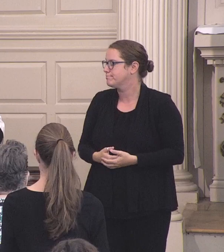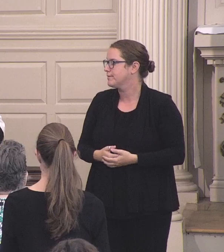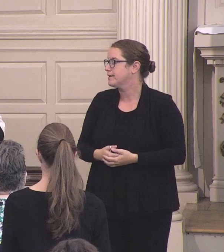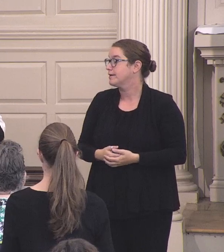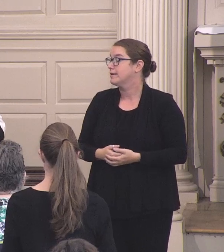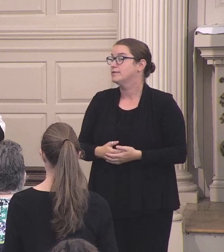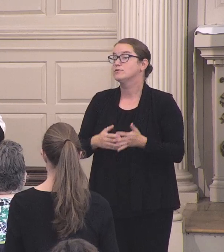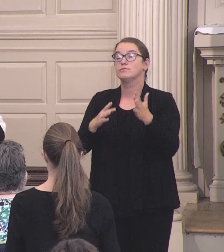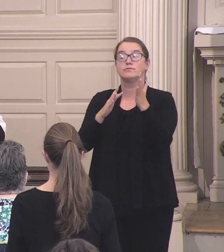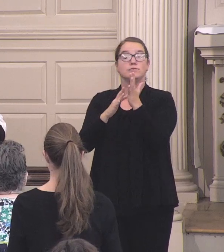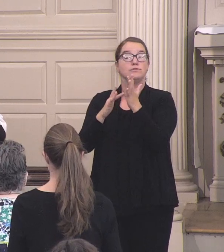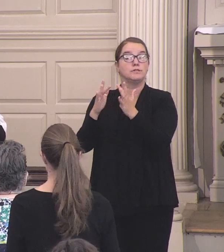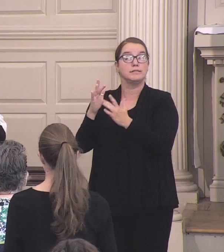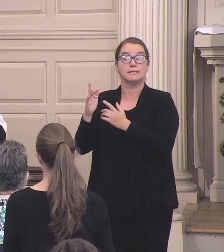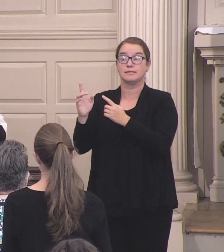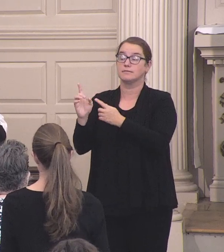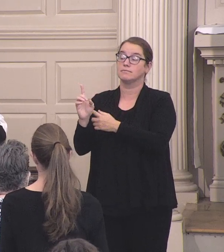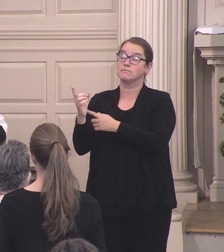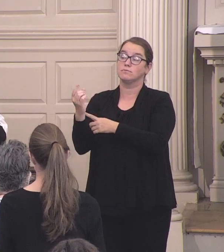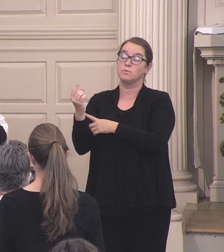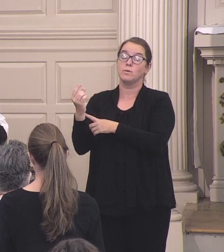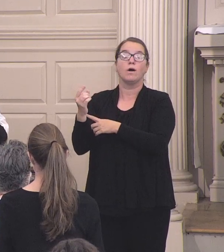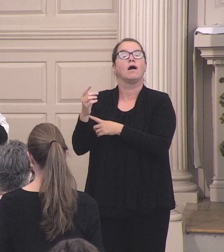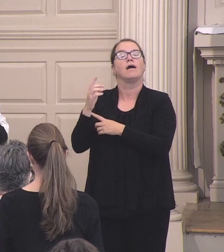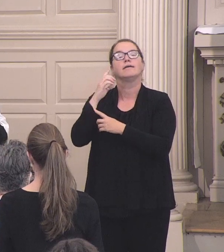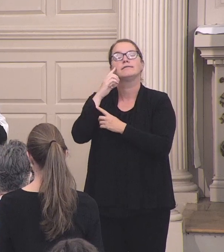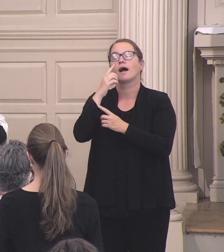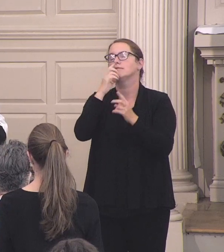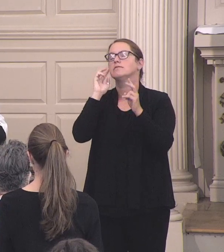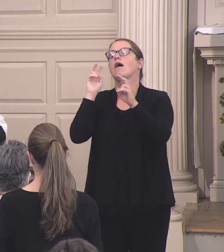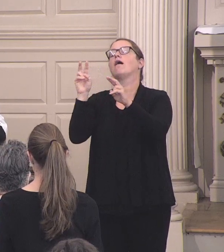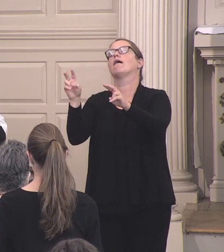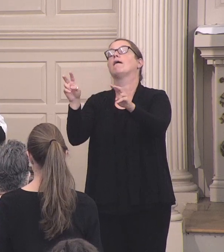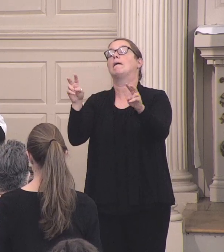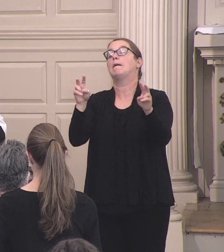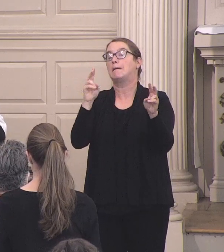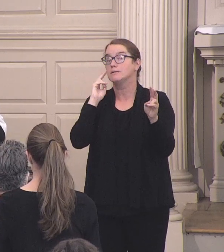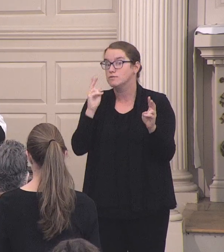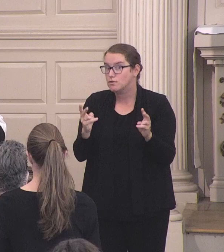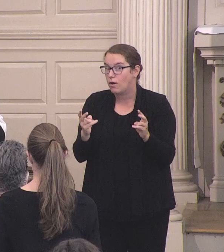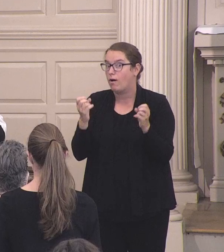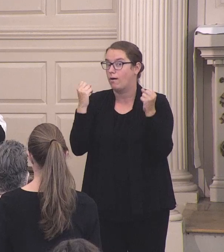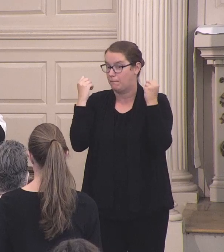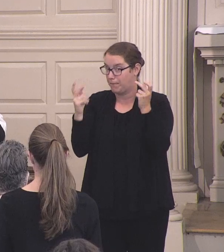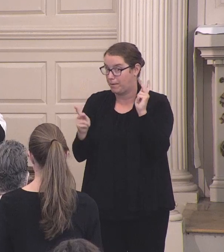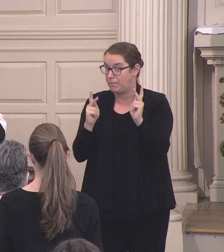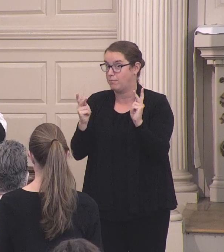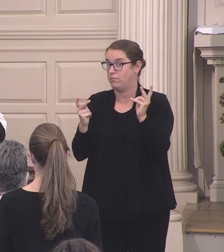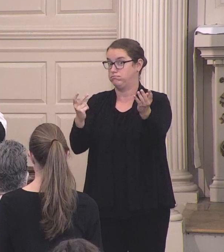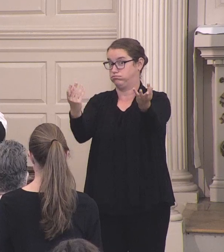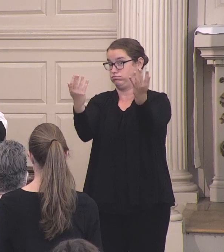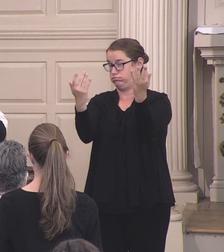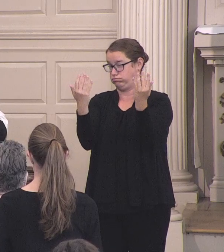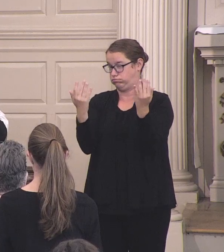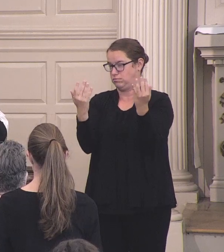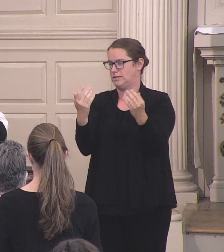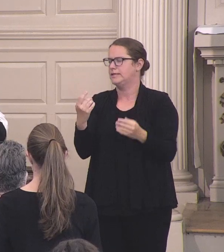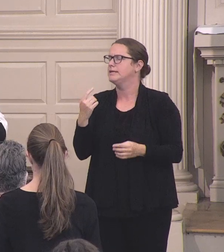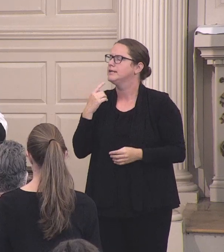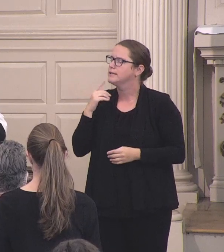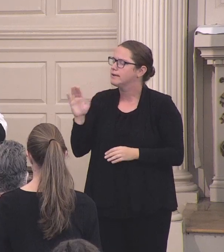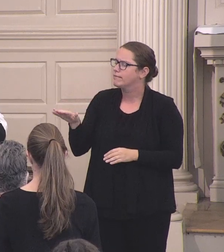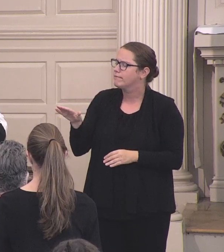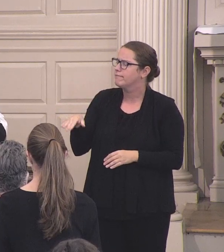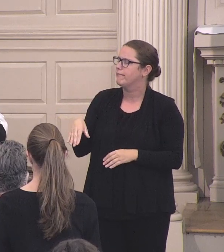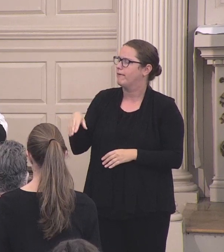When Jesus raised his eyes and saw that a large crowd was coming to him, he said to